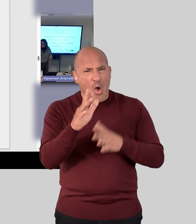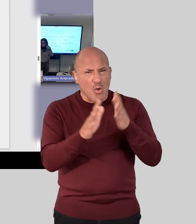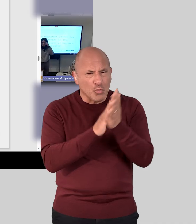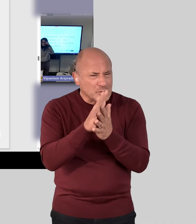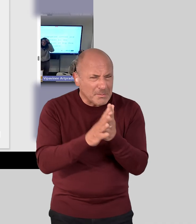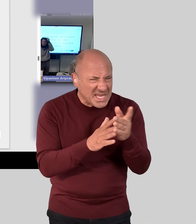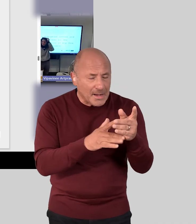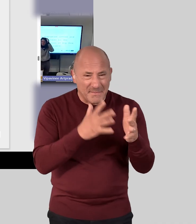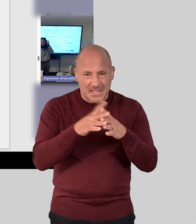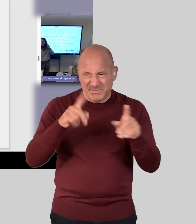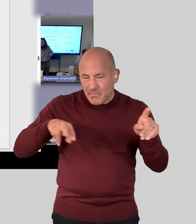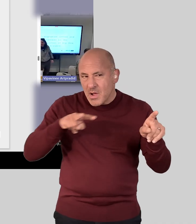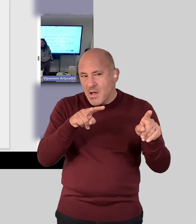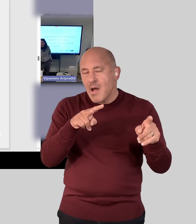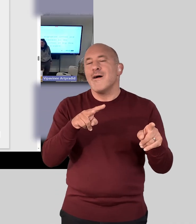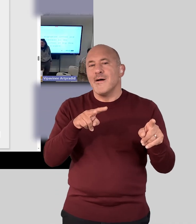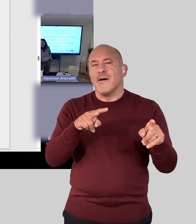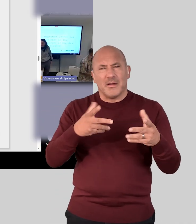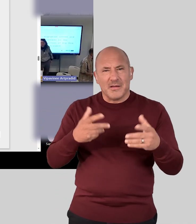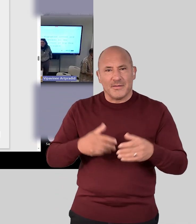There? Just so that people know.